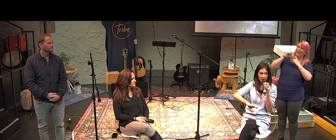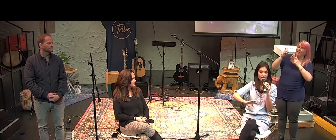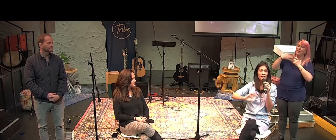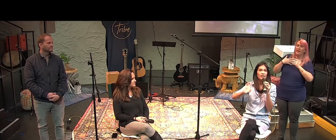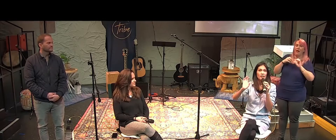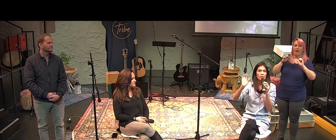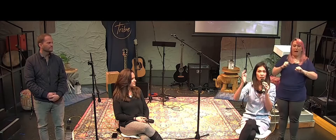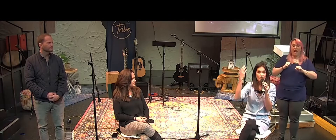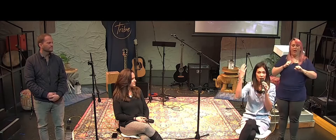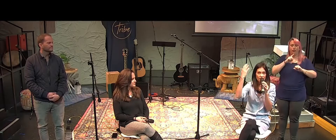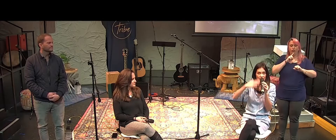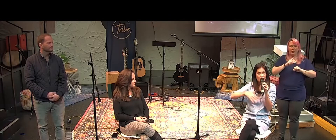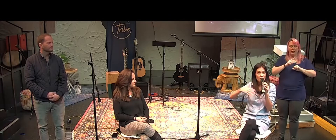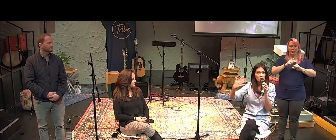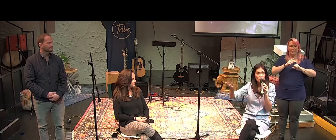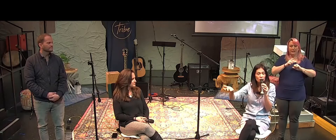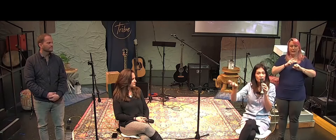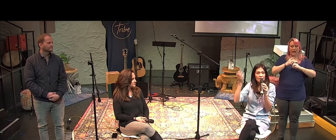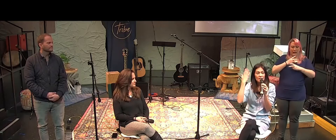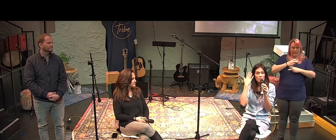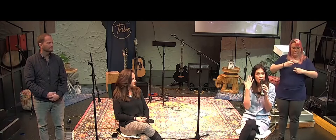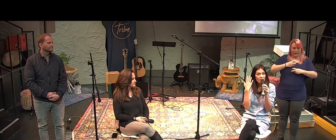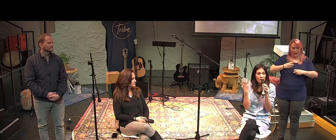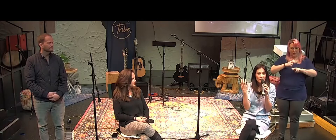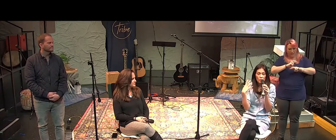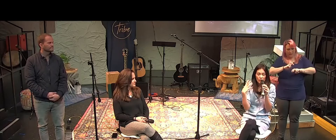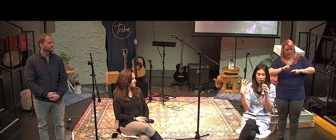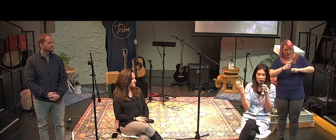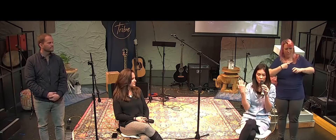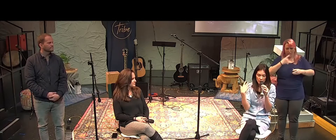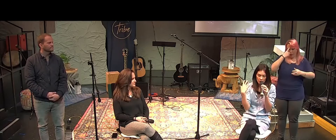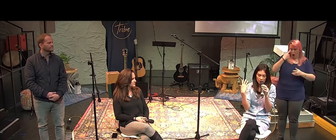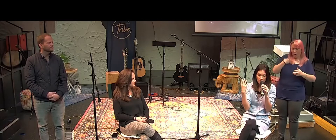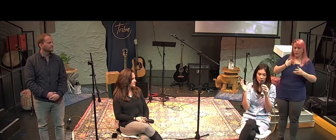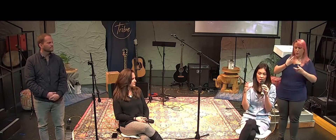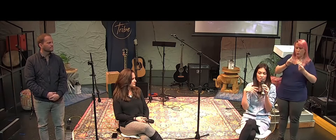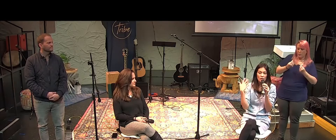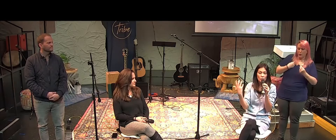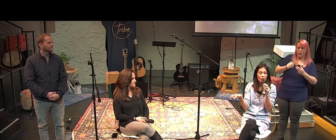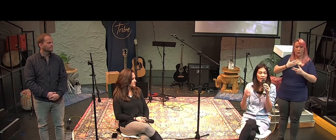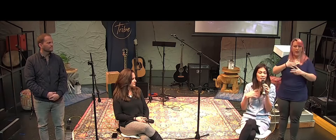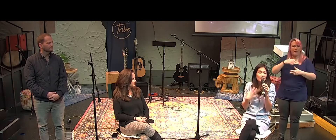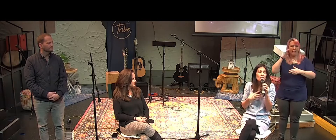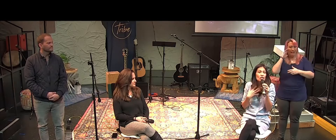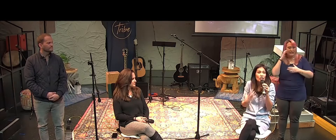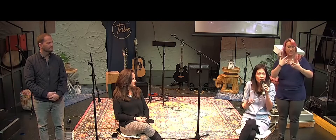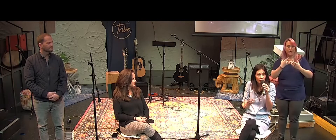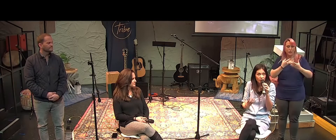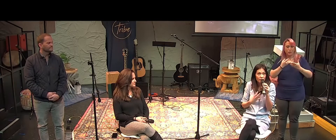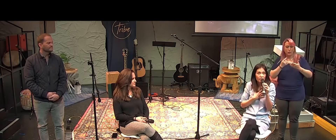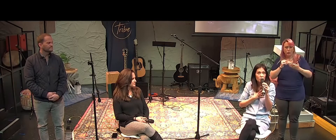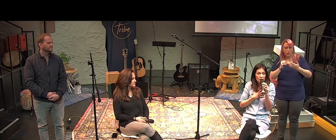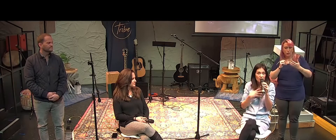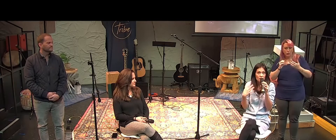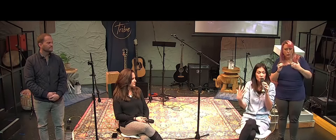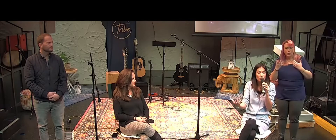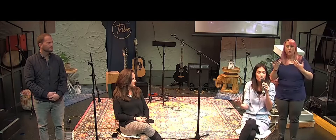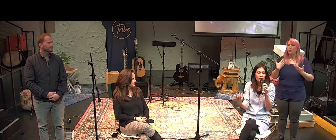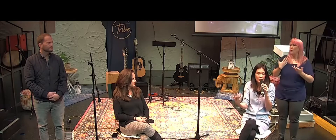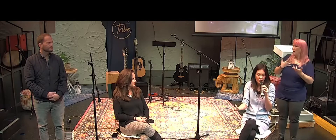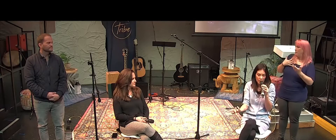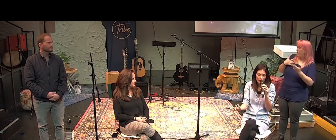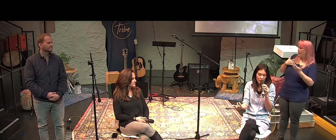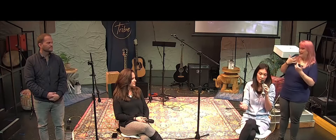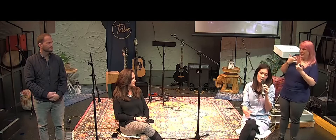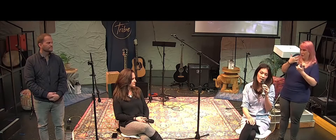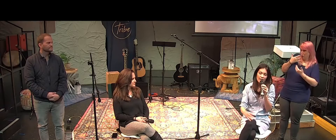in, whether that's things that I'm doing, things that I'm thinking, that I'm watching, that I'm listening to, and asking why, and is this good for me? Is this good for